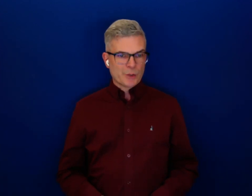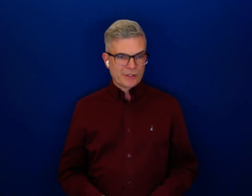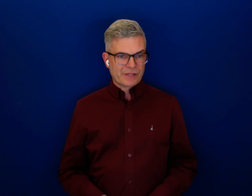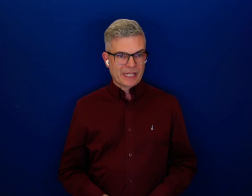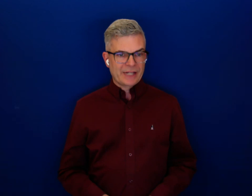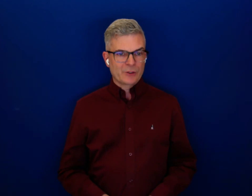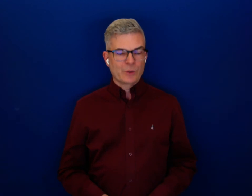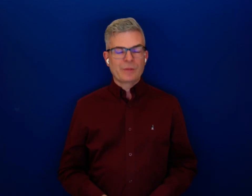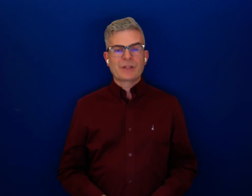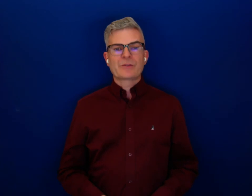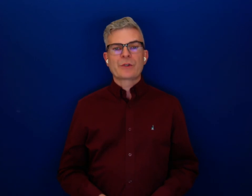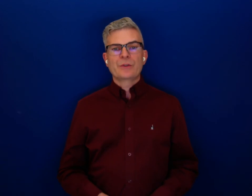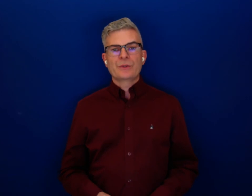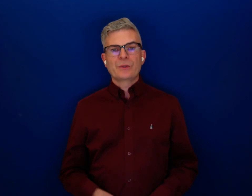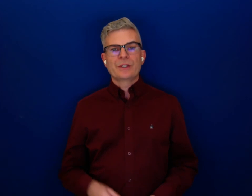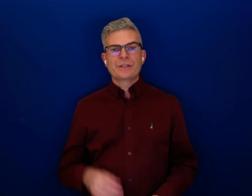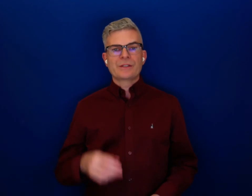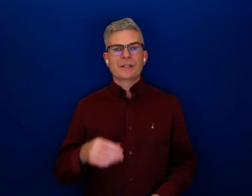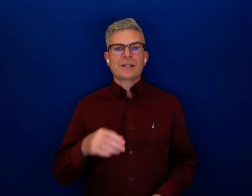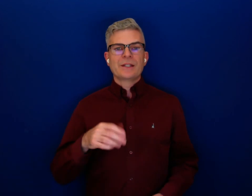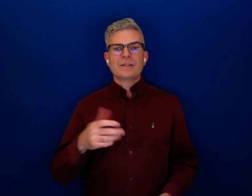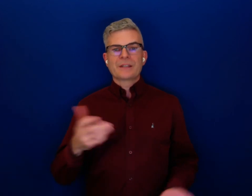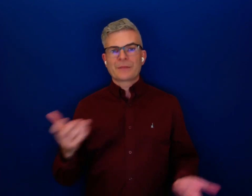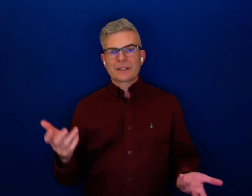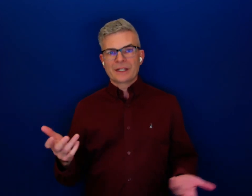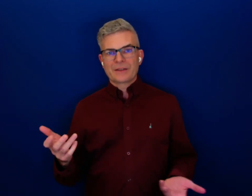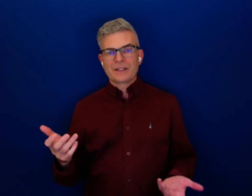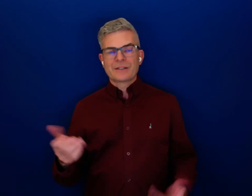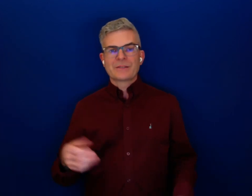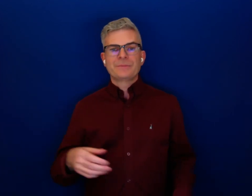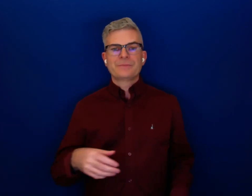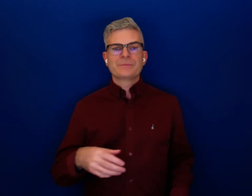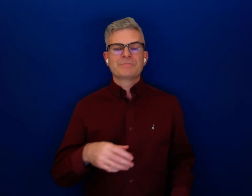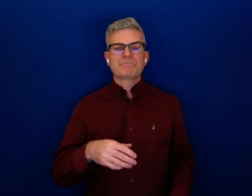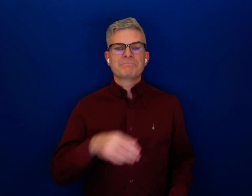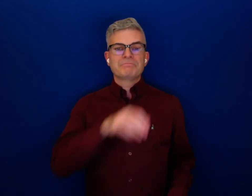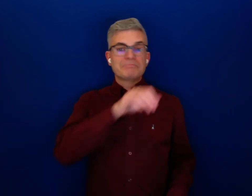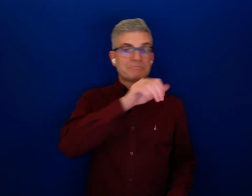of a category, because what you do is something like this.